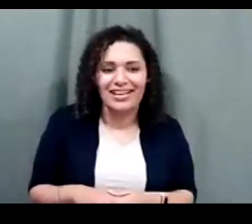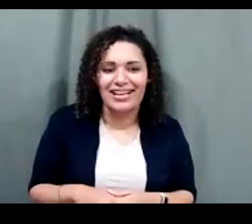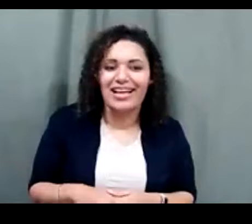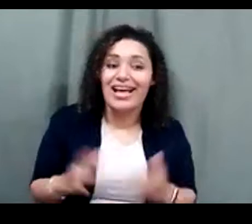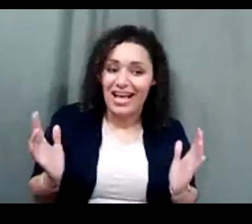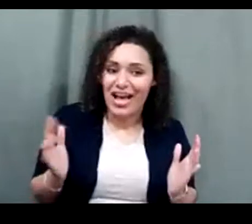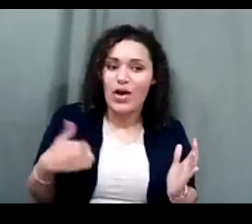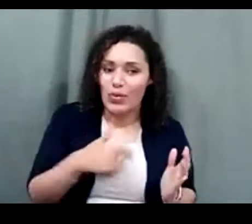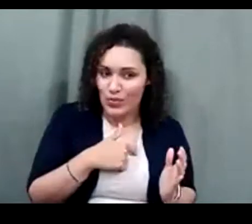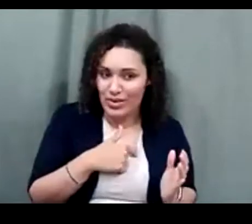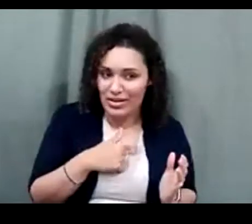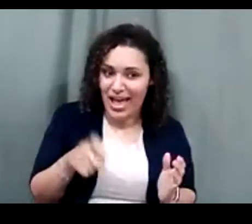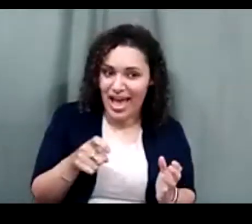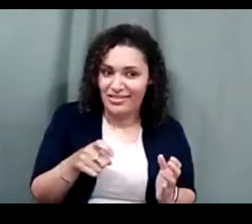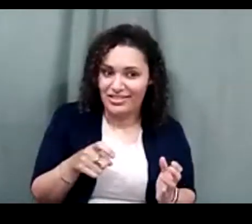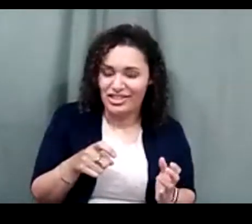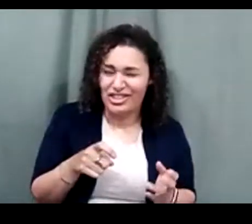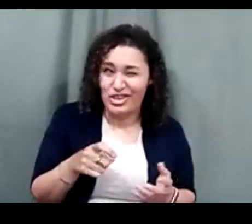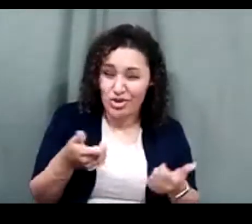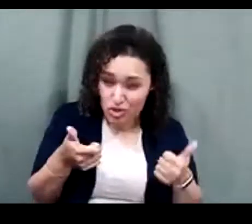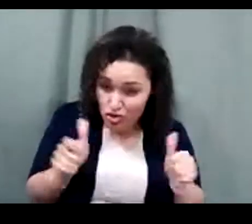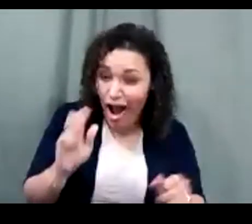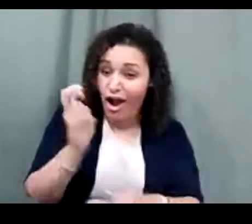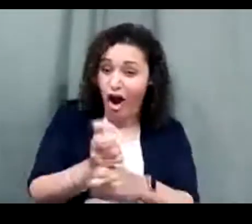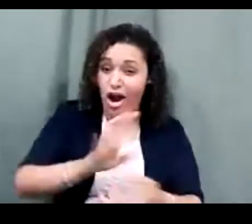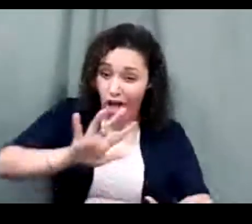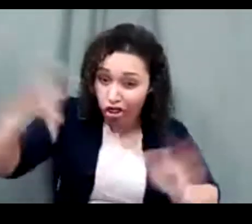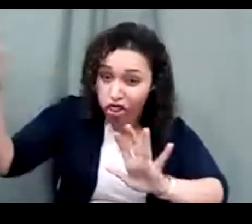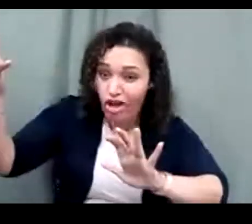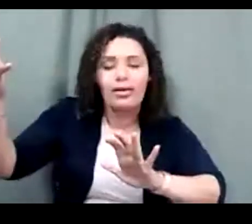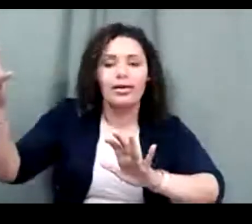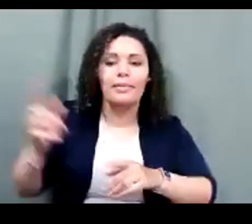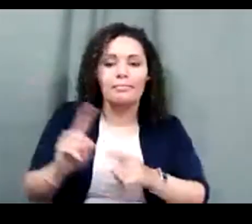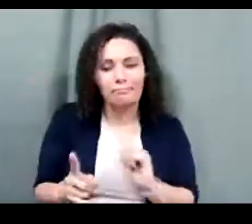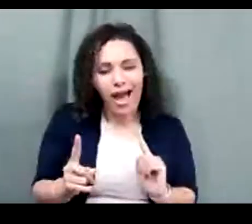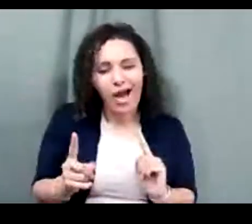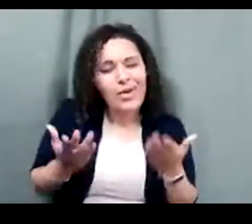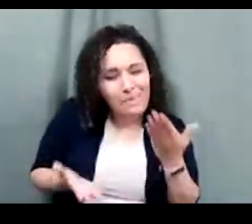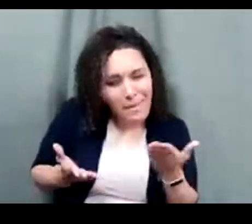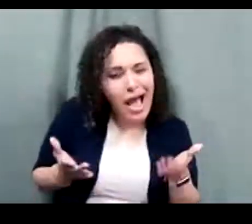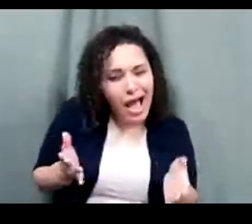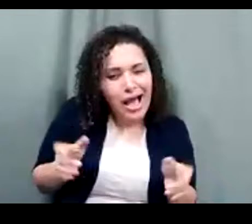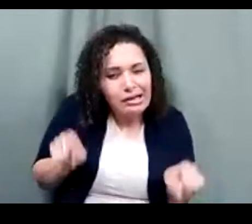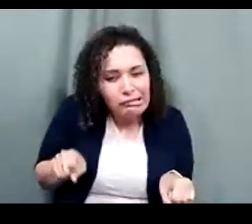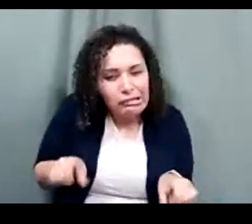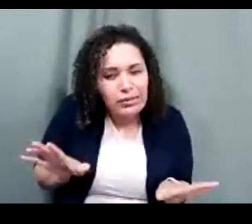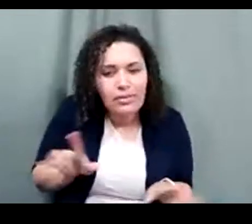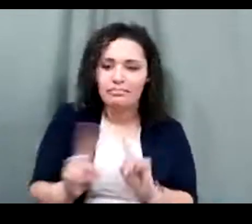basically we would have to try pretty hard to screw it up. I think we might be able to do it, but I think we'll try our best to screw